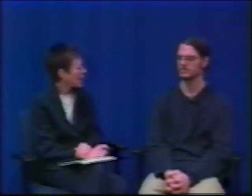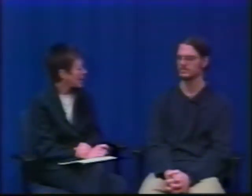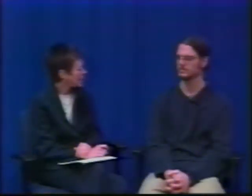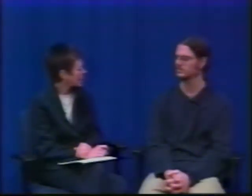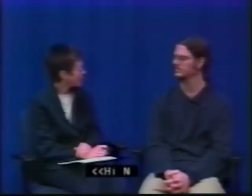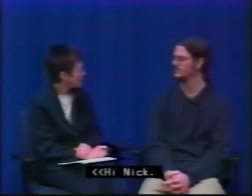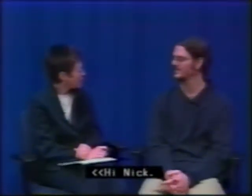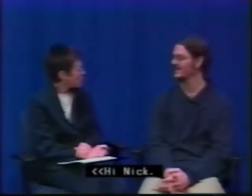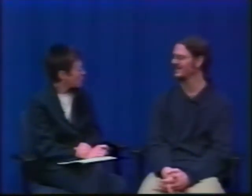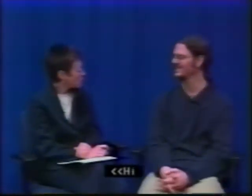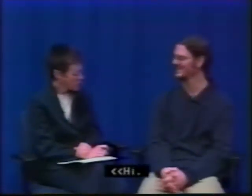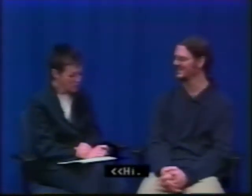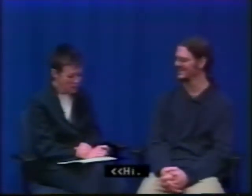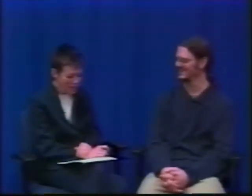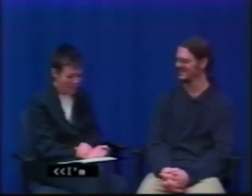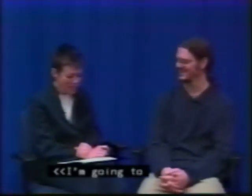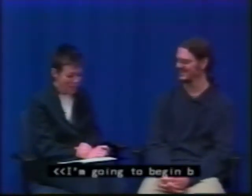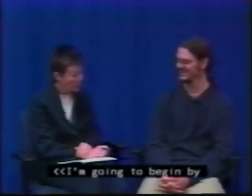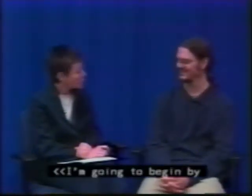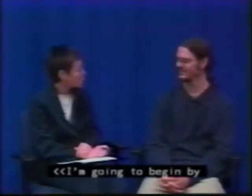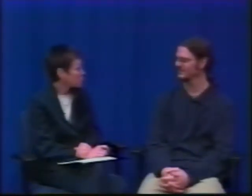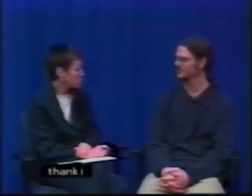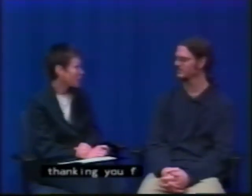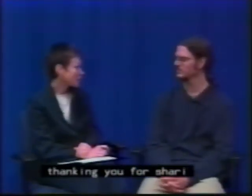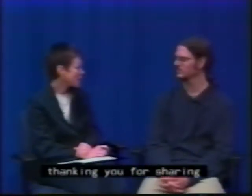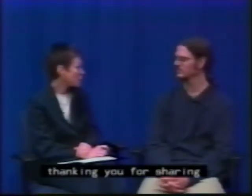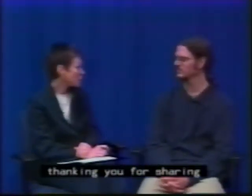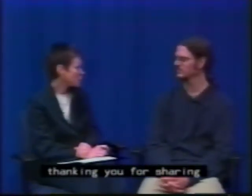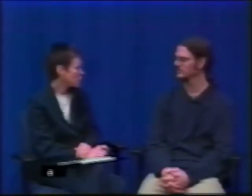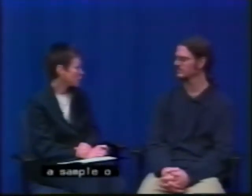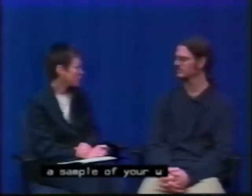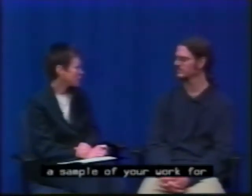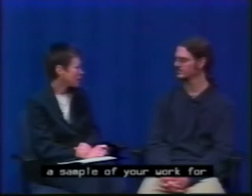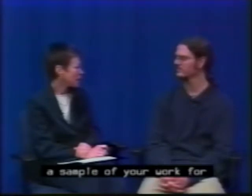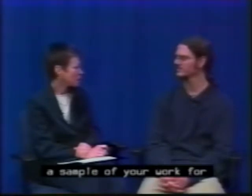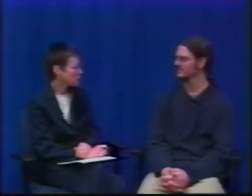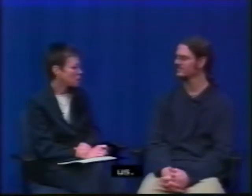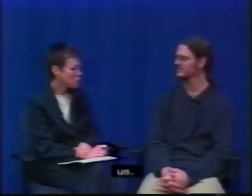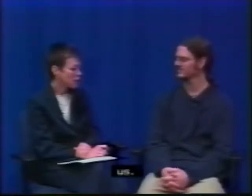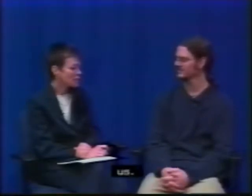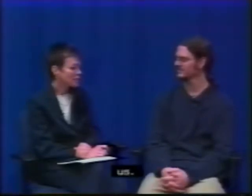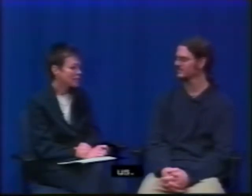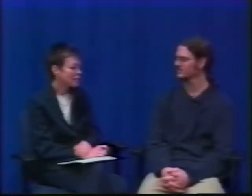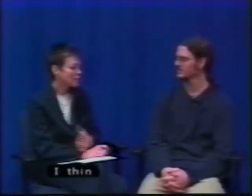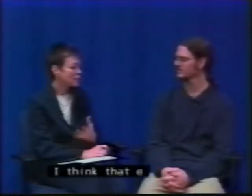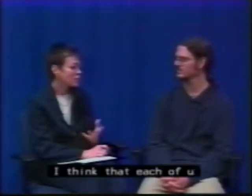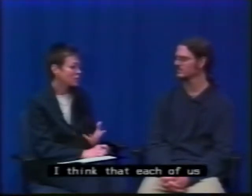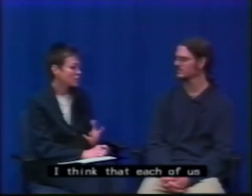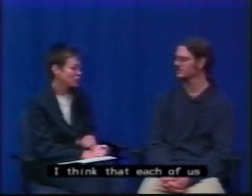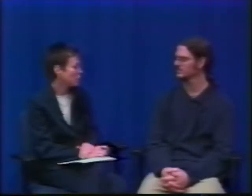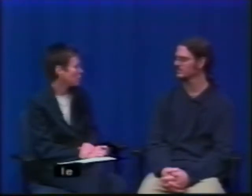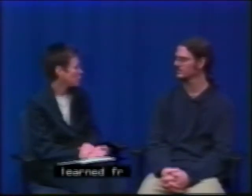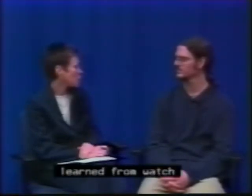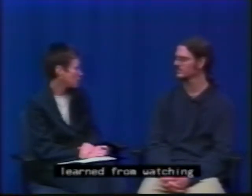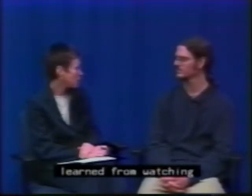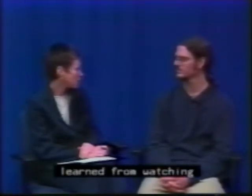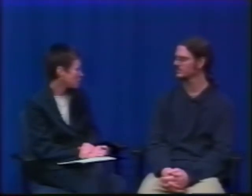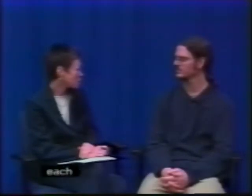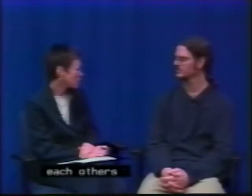Hi, Nick. I want to begin by thanking you for sharing a sample of your work for us. I think that each of us learn from watching each other's work,